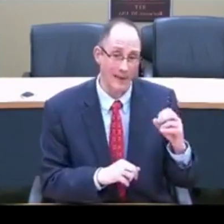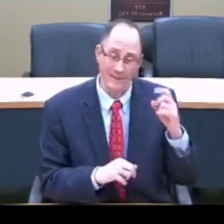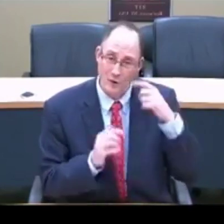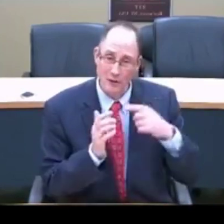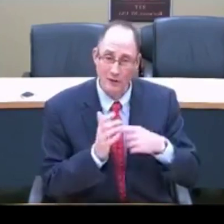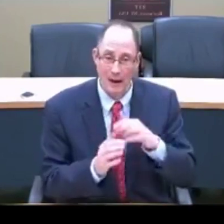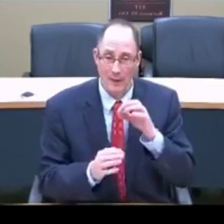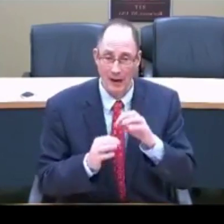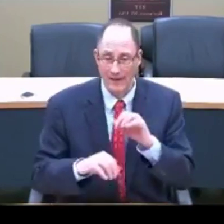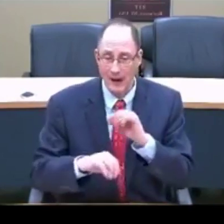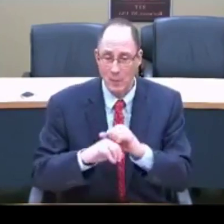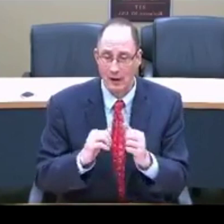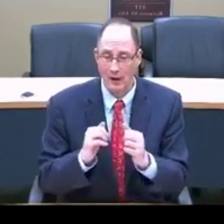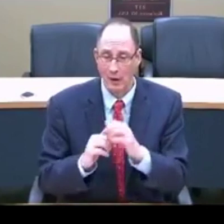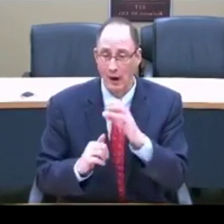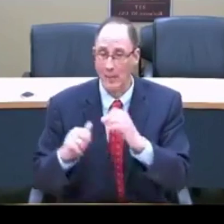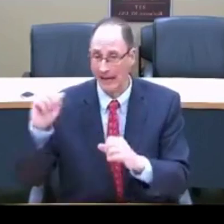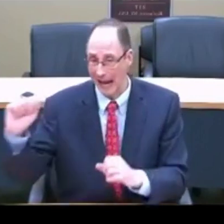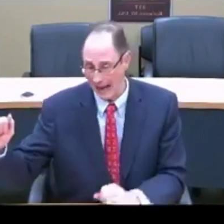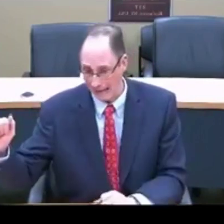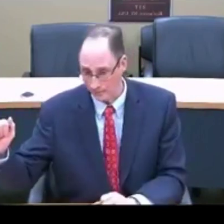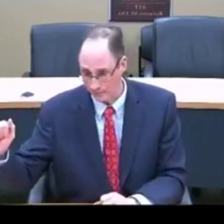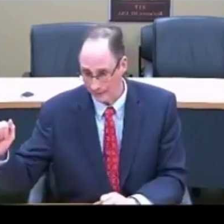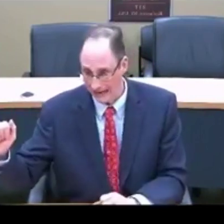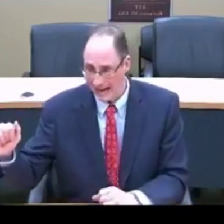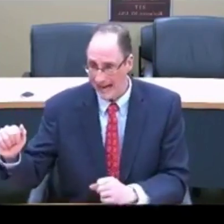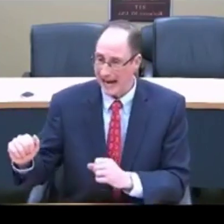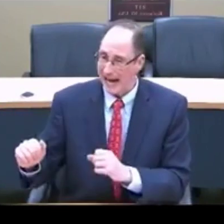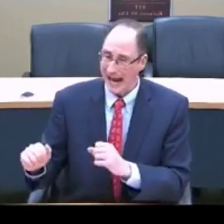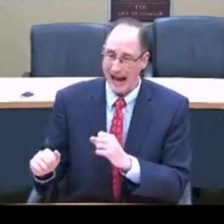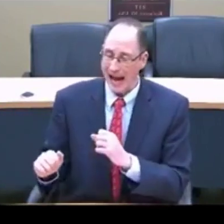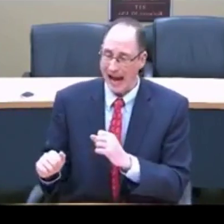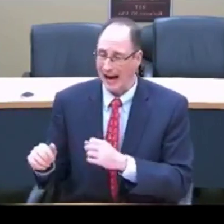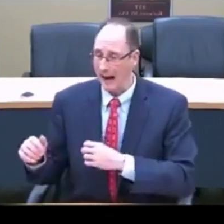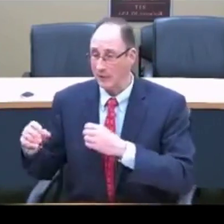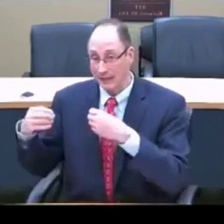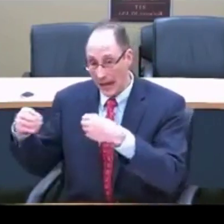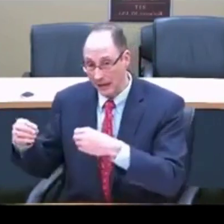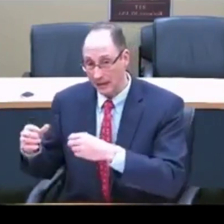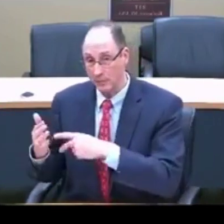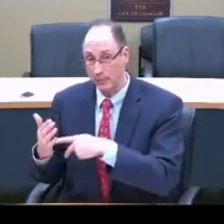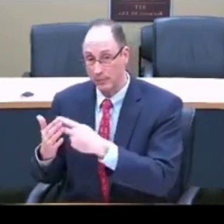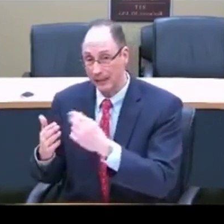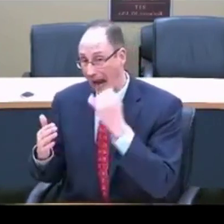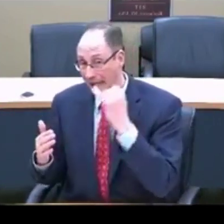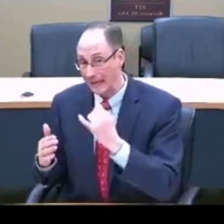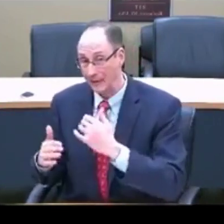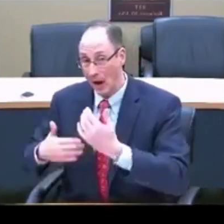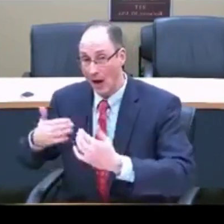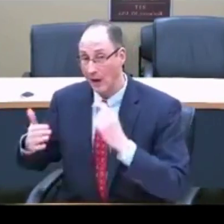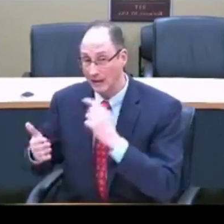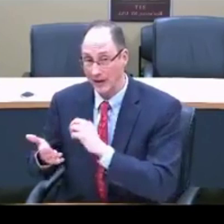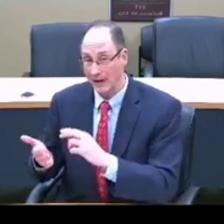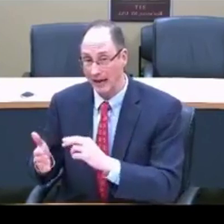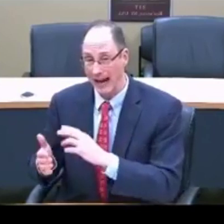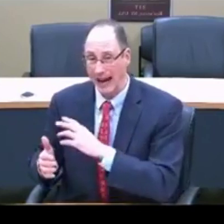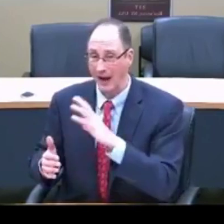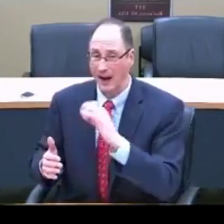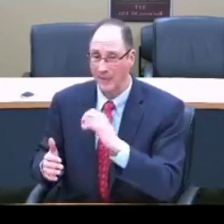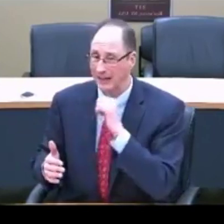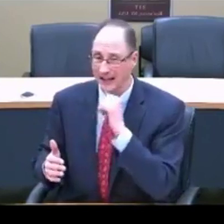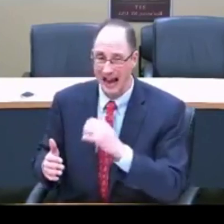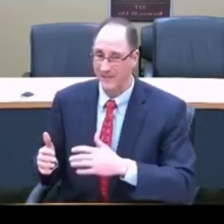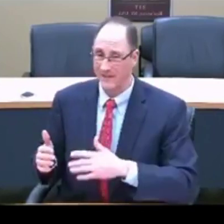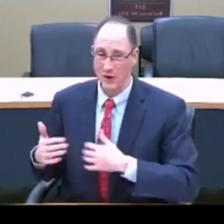company, for example, if I'm working with company A and I'm selling this, the idea of the higher I definitely, and the